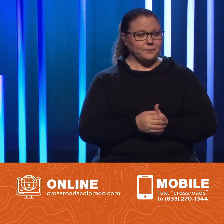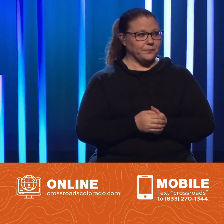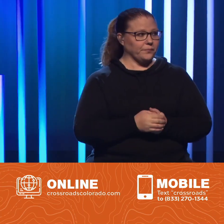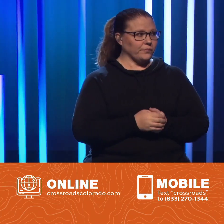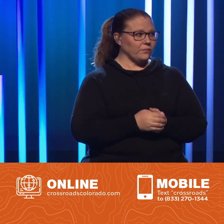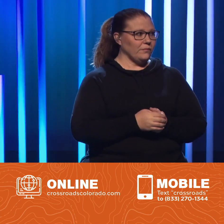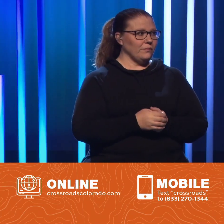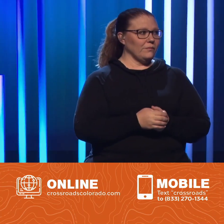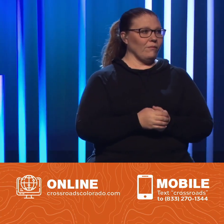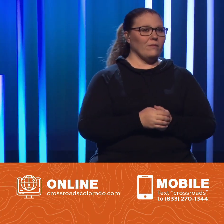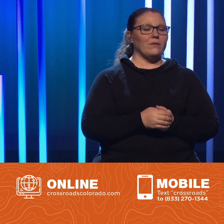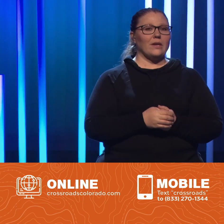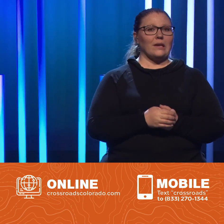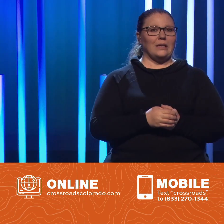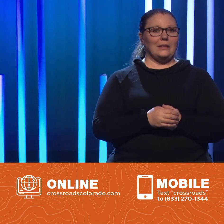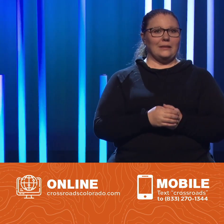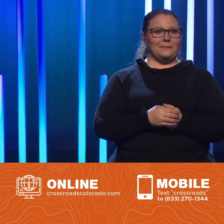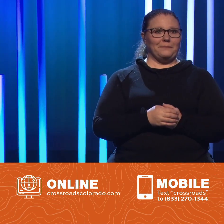And